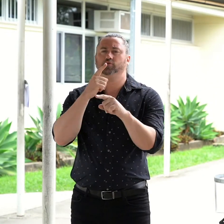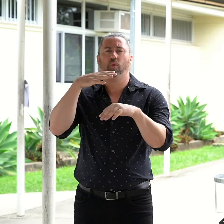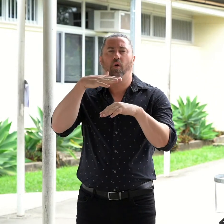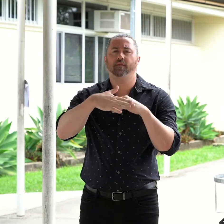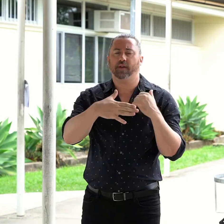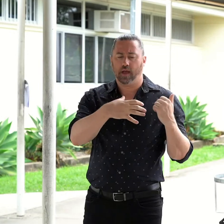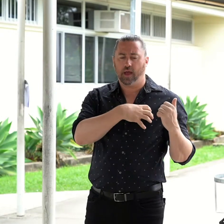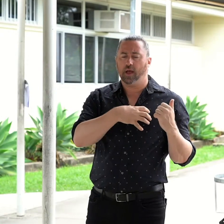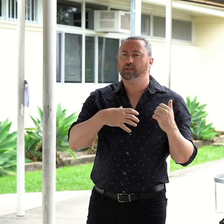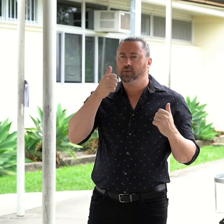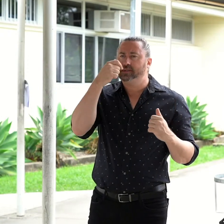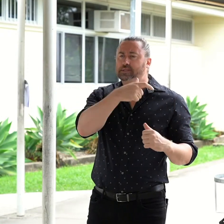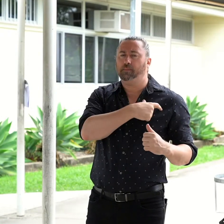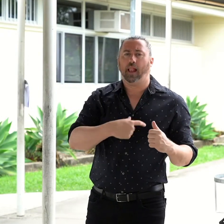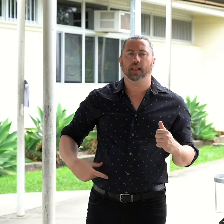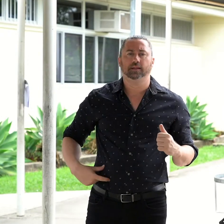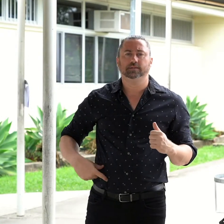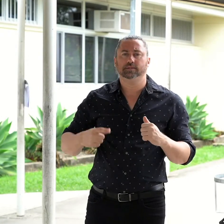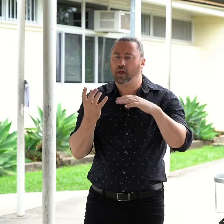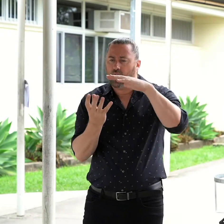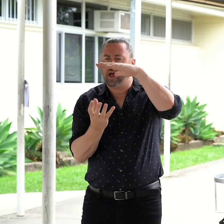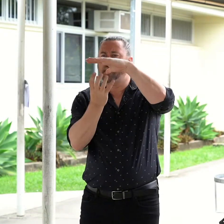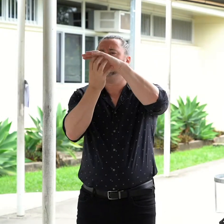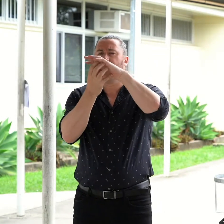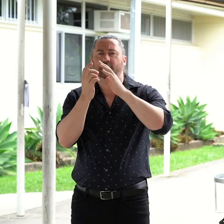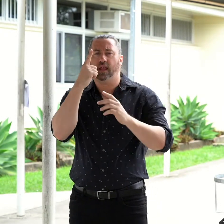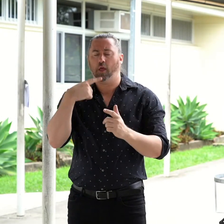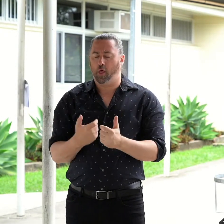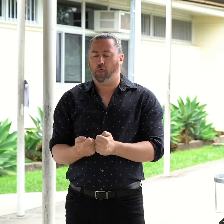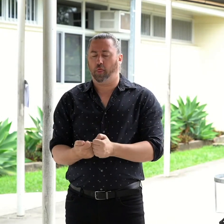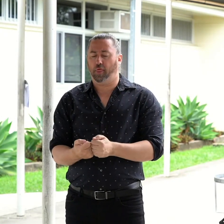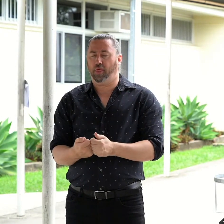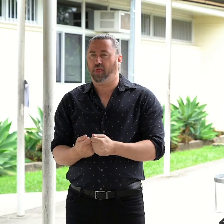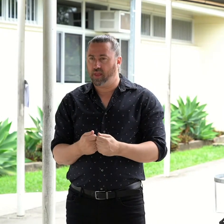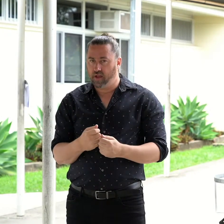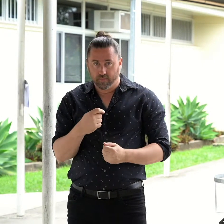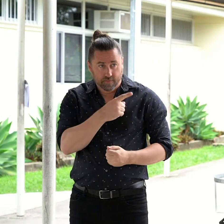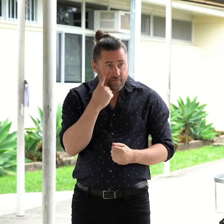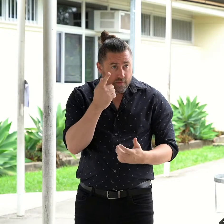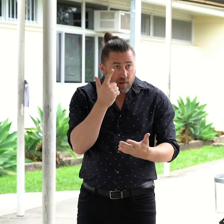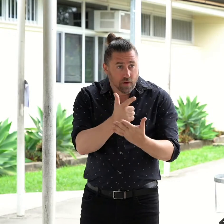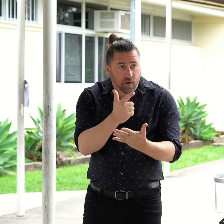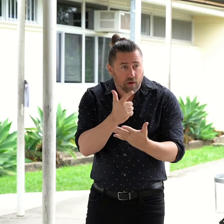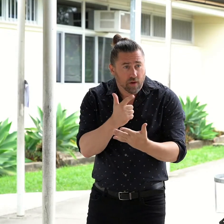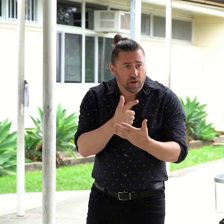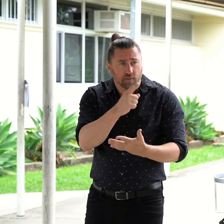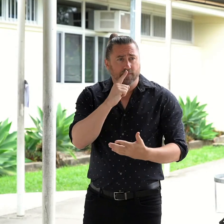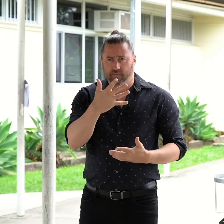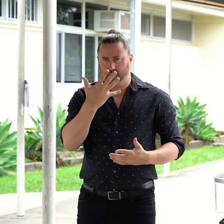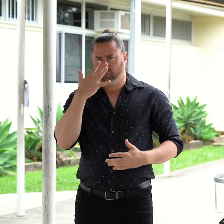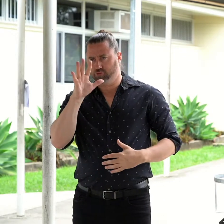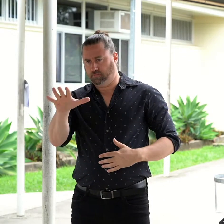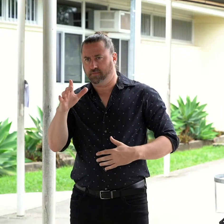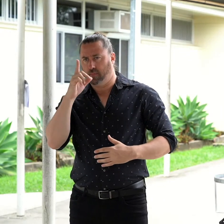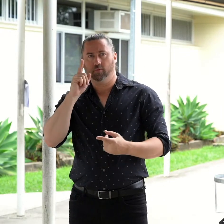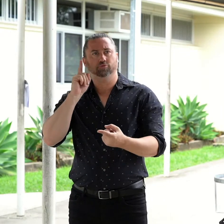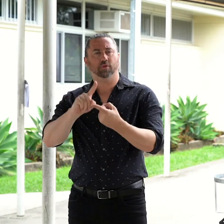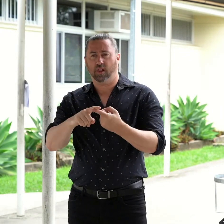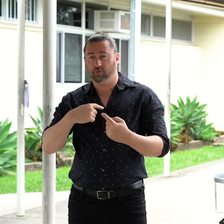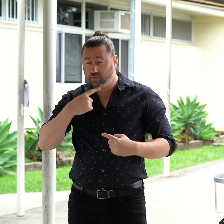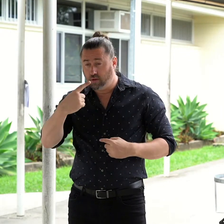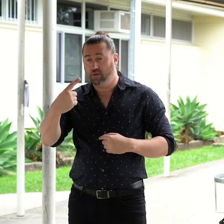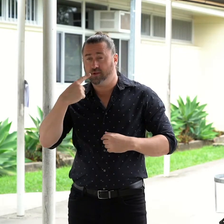and mobile phone cameras. Your thoughts on that? I imagine you've seen the figures. Are they quite high? Are you discussing by people's behaviour on the road still, even after